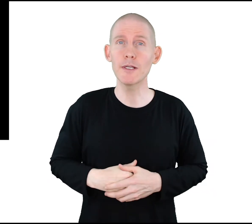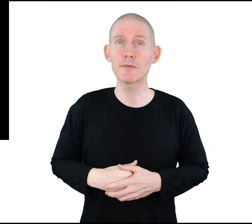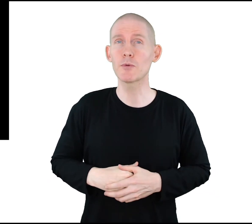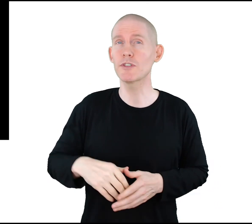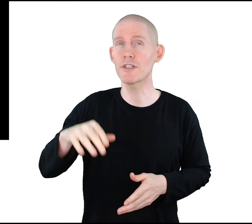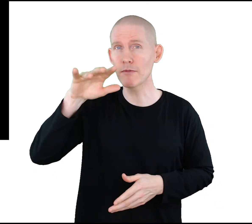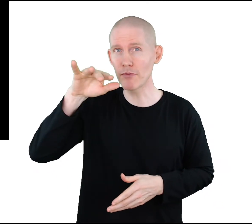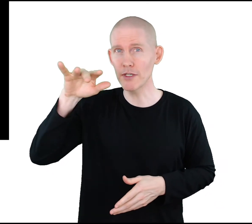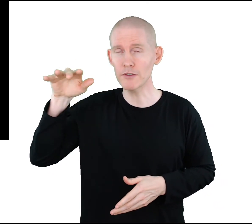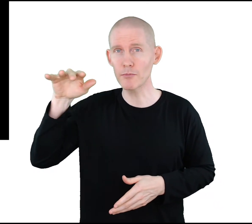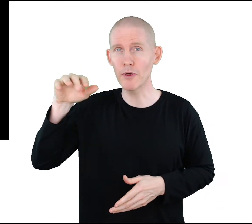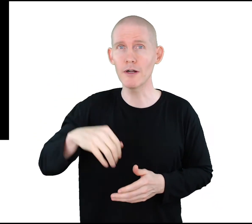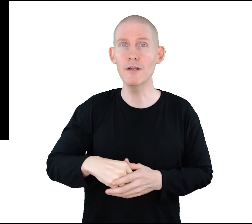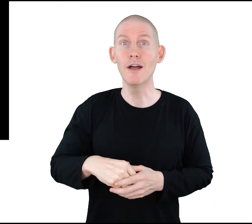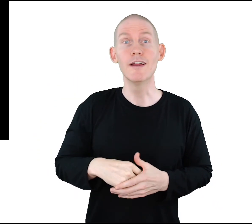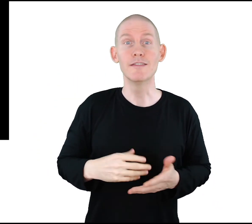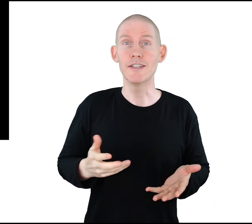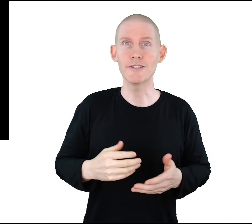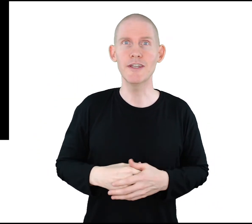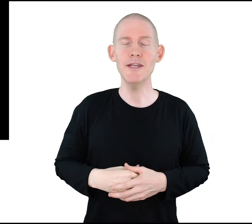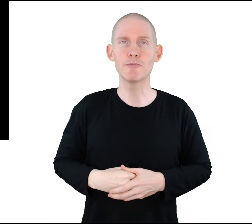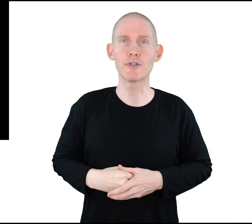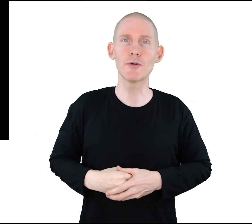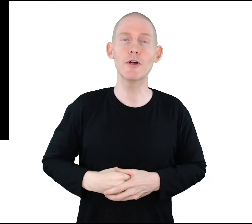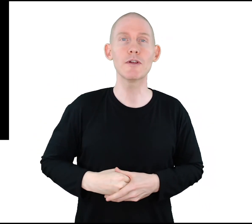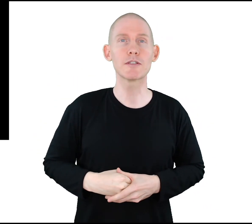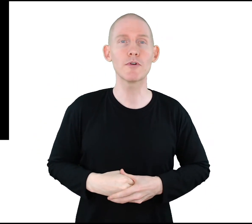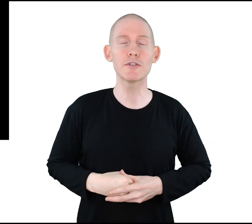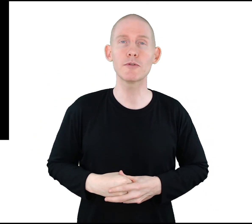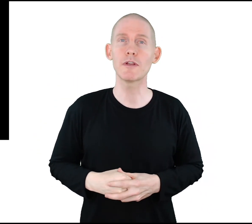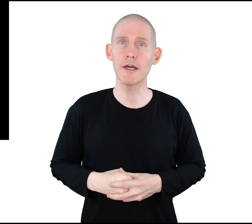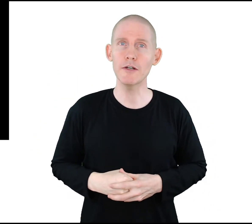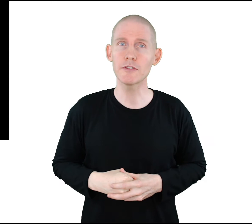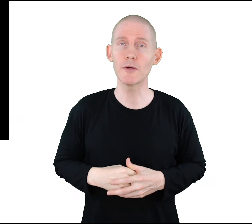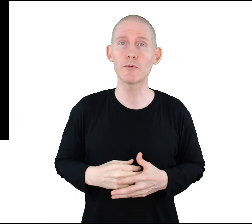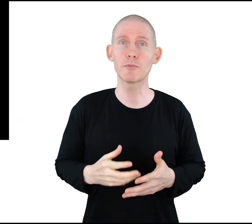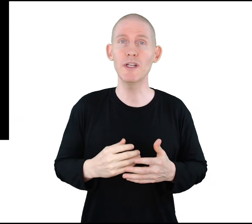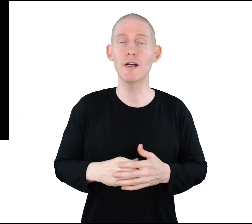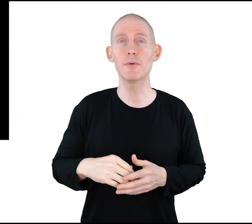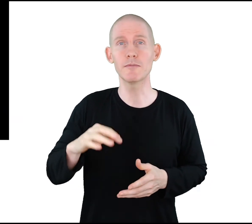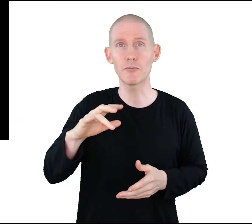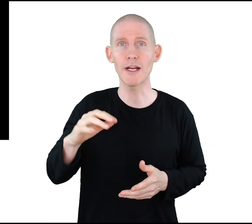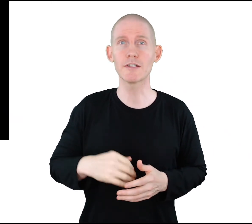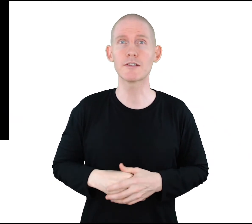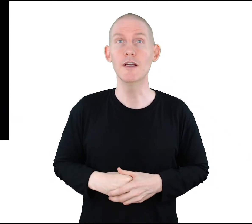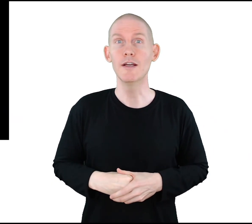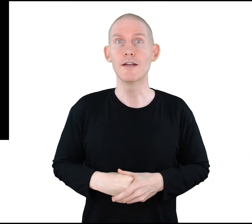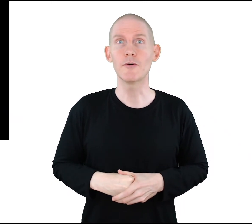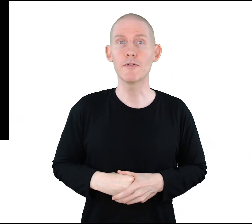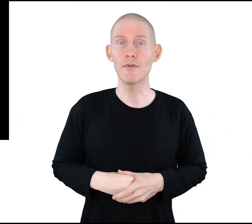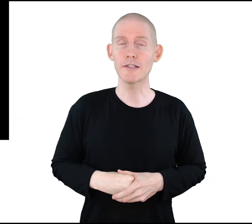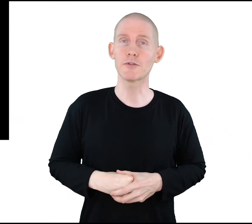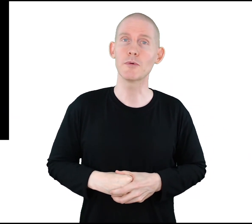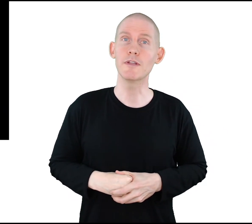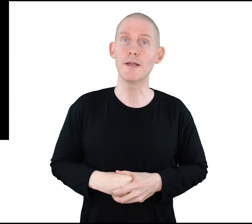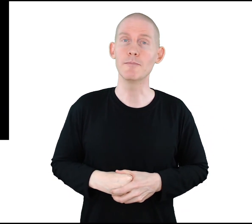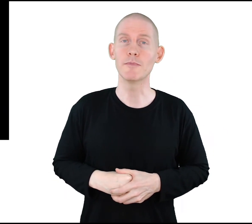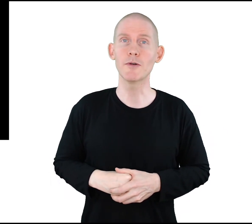so we're just going to finger spell his name. So here we go. Let's first do the letters, and then we'll speed up and practice going faster with the name. Here we